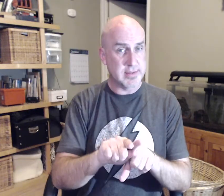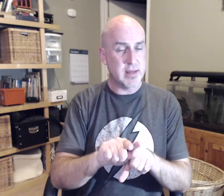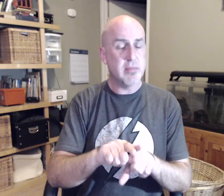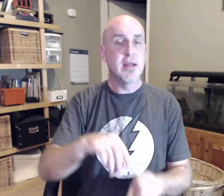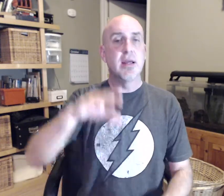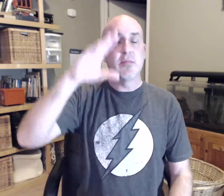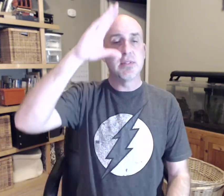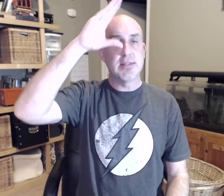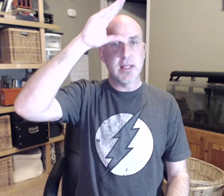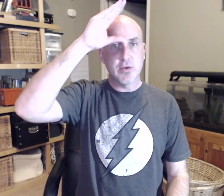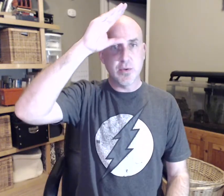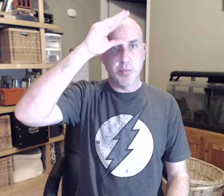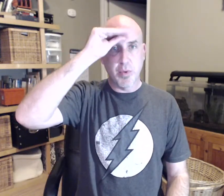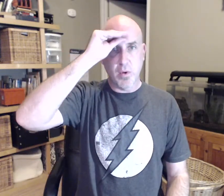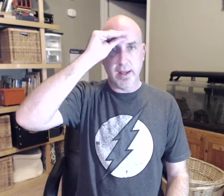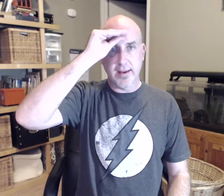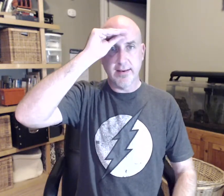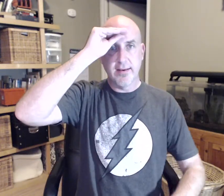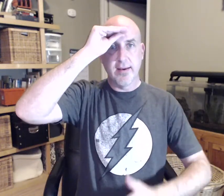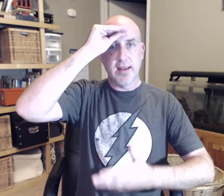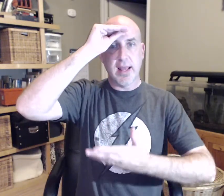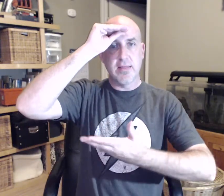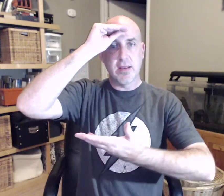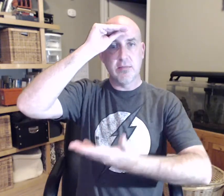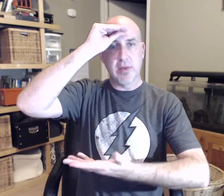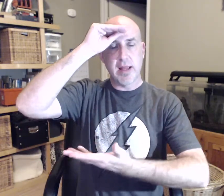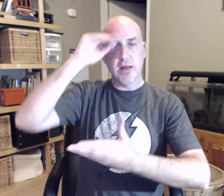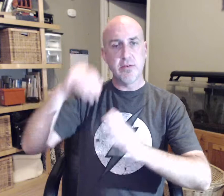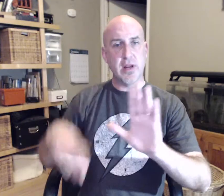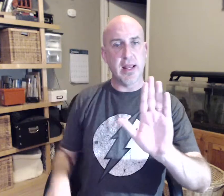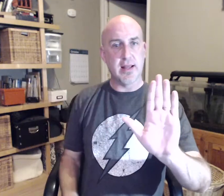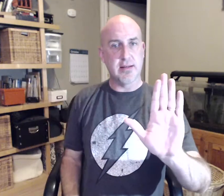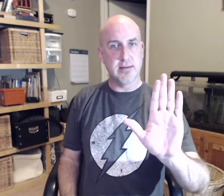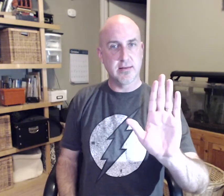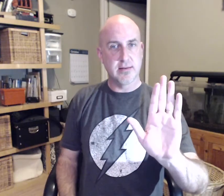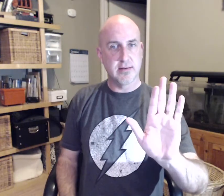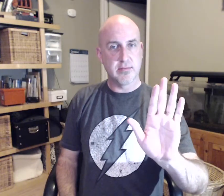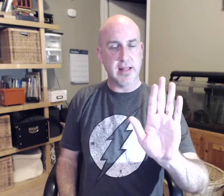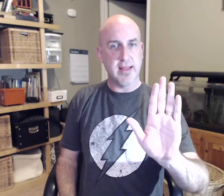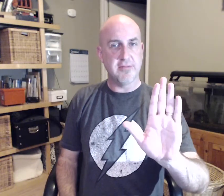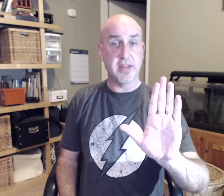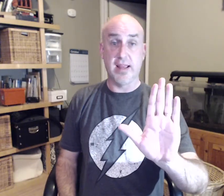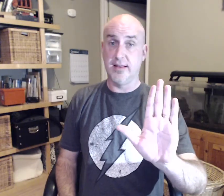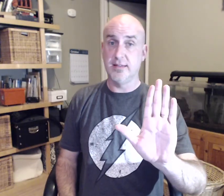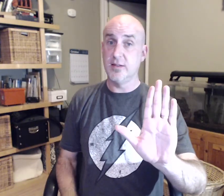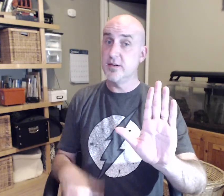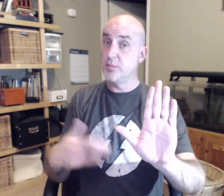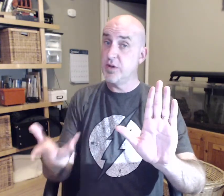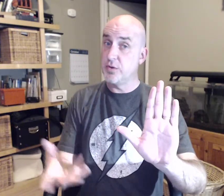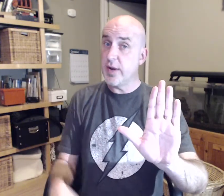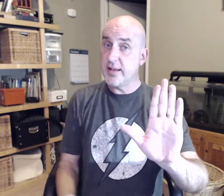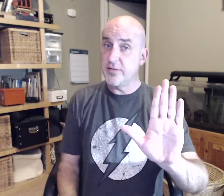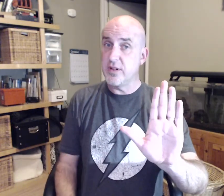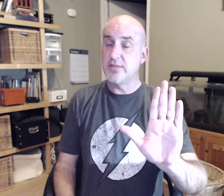same. But instead you do boy, and then my other hand, my left hand, it could be your right if you're